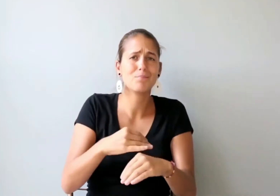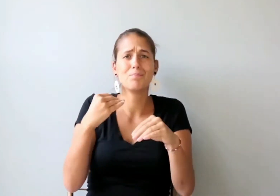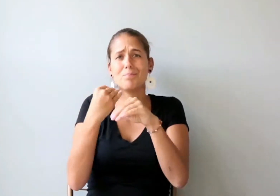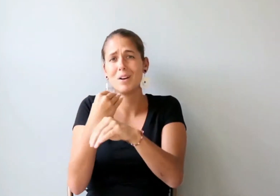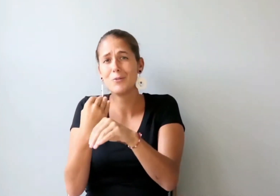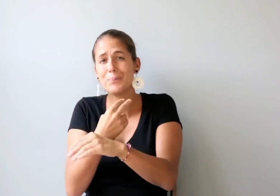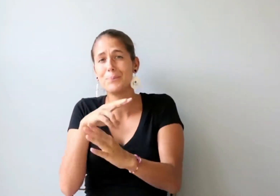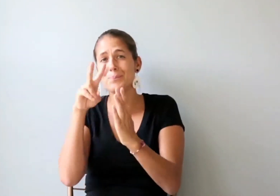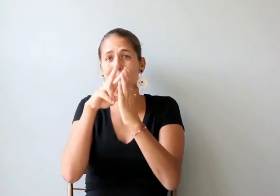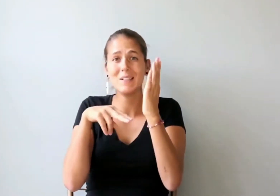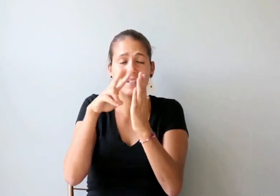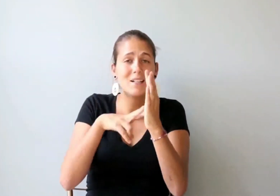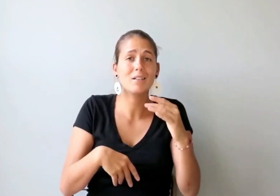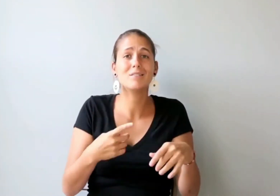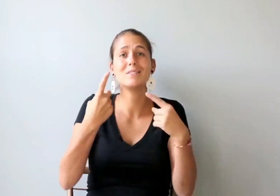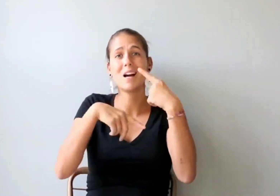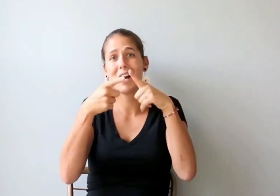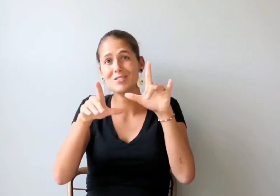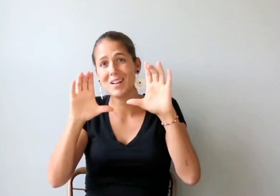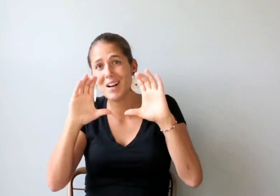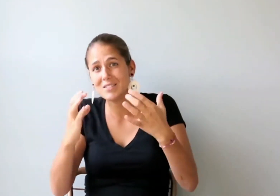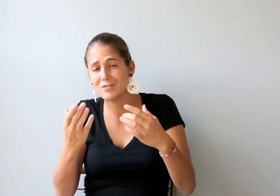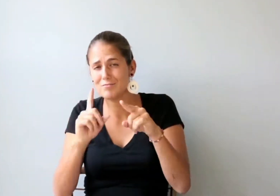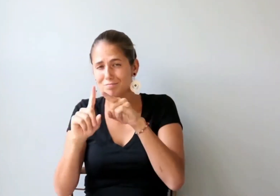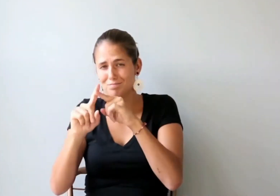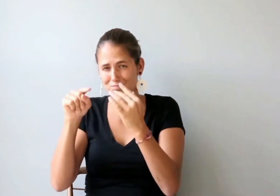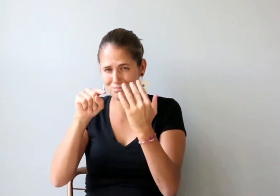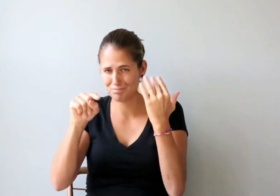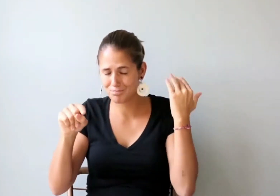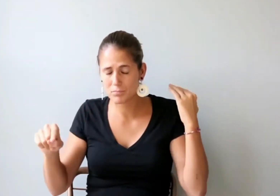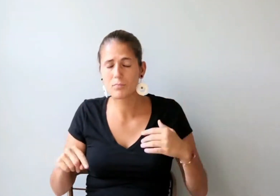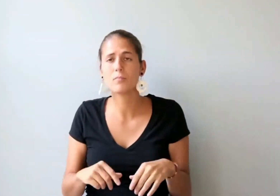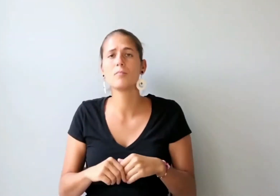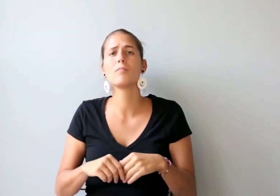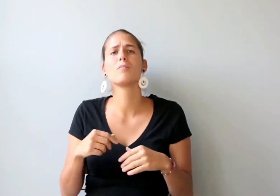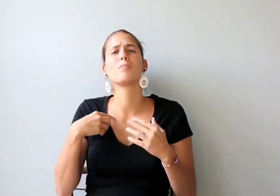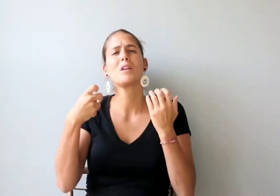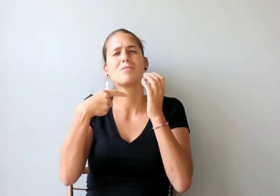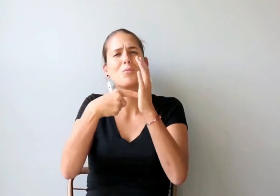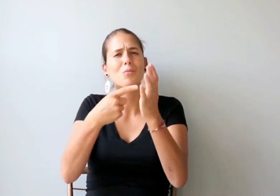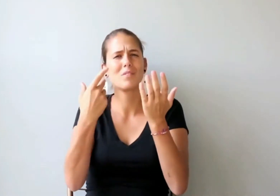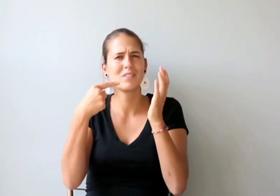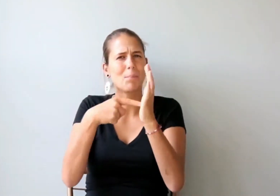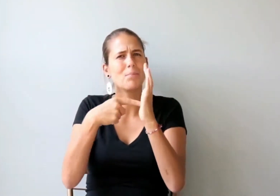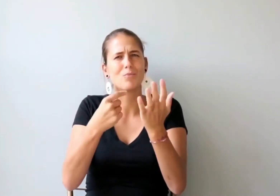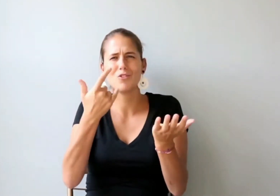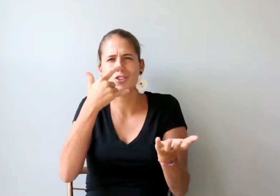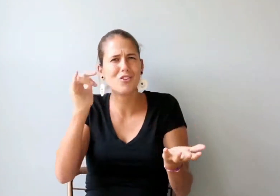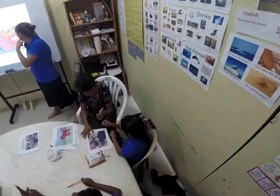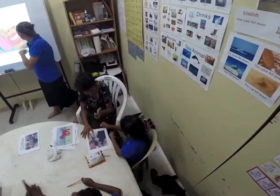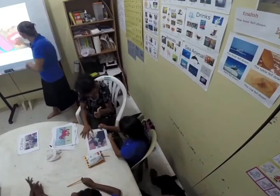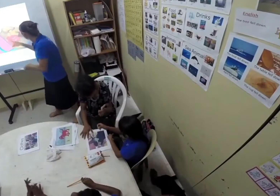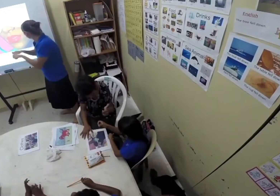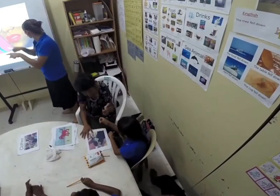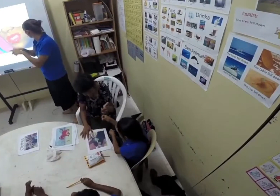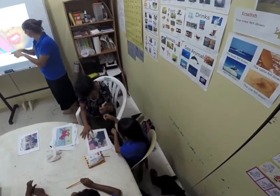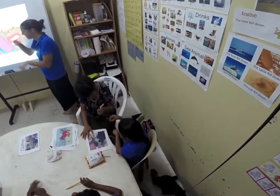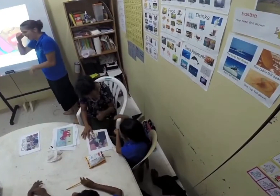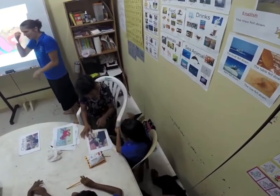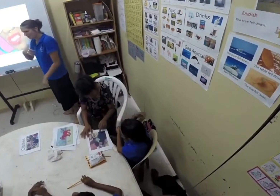of her classes, such as English, math, reading, sign language, etc. Next, I would like to show you an example of what this